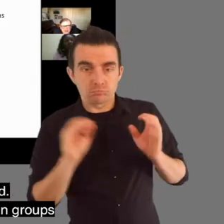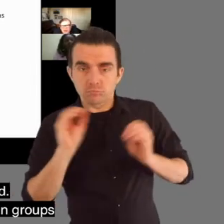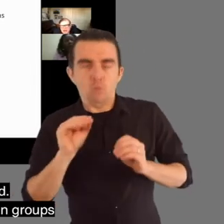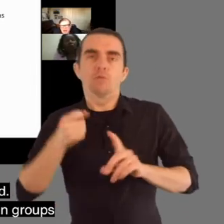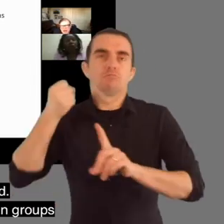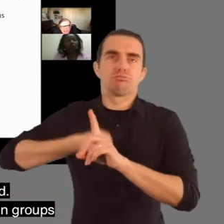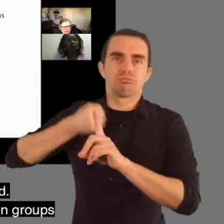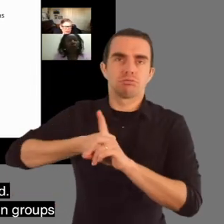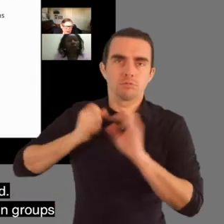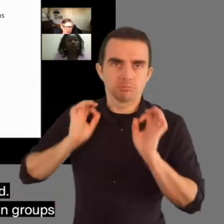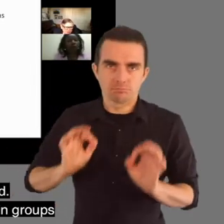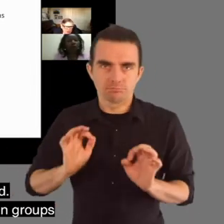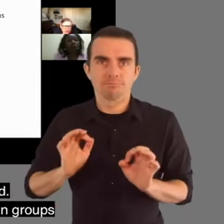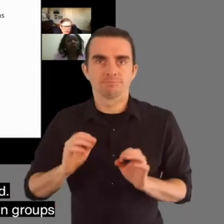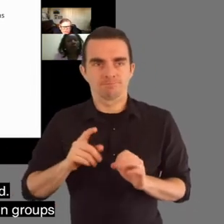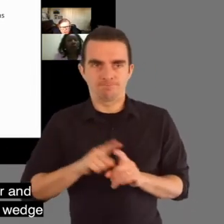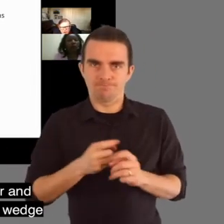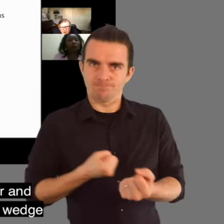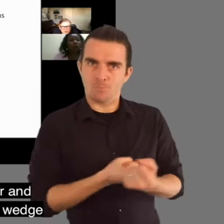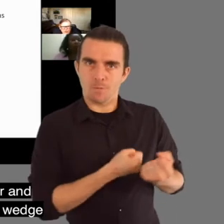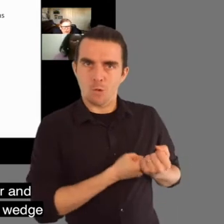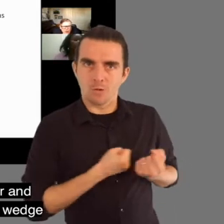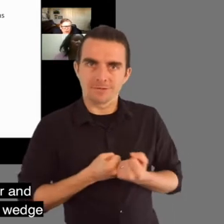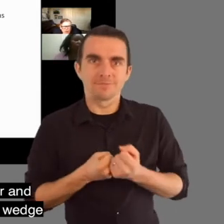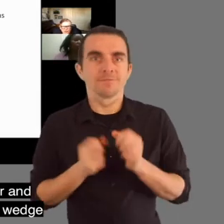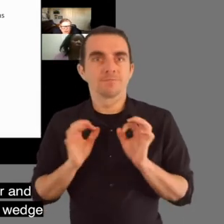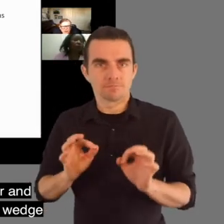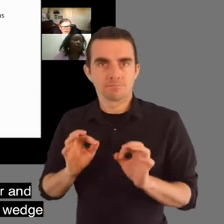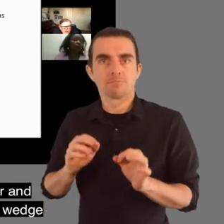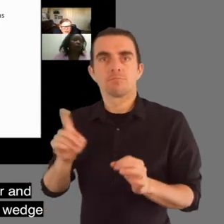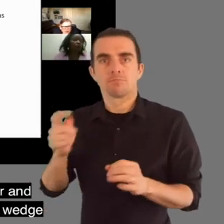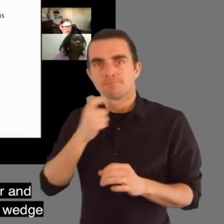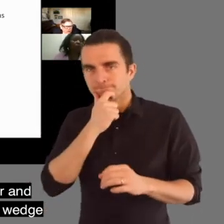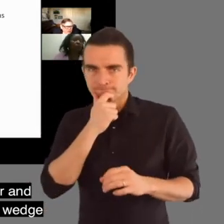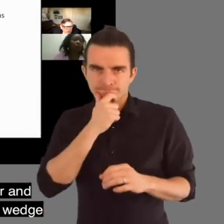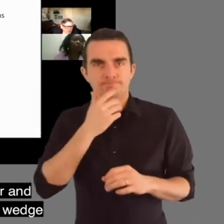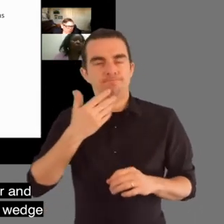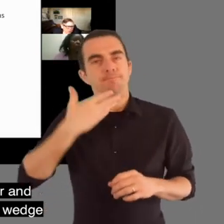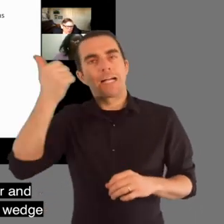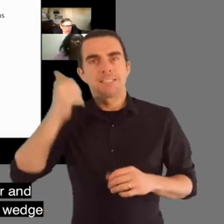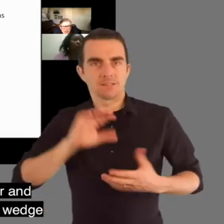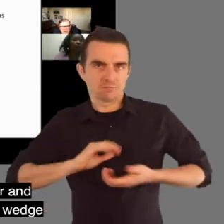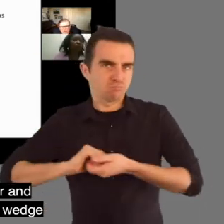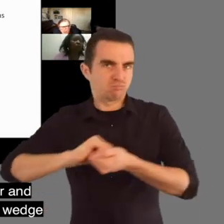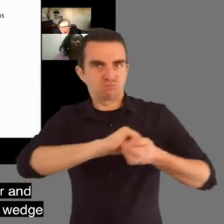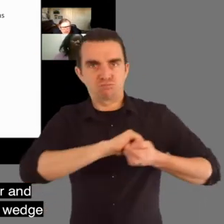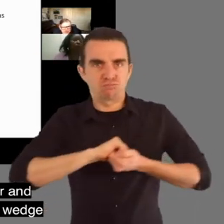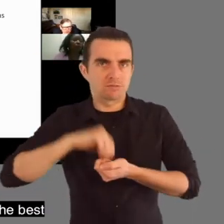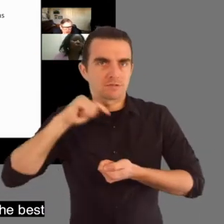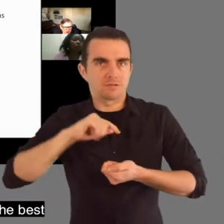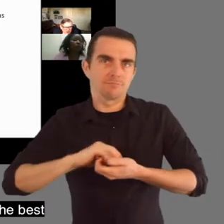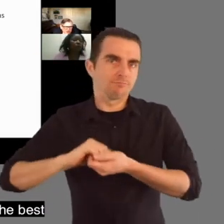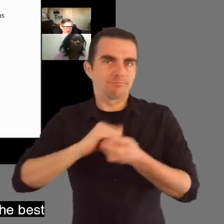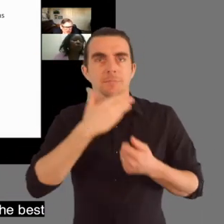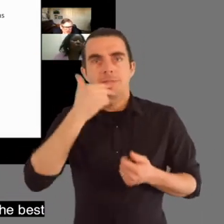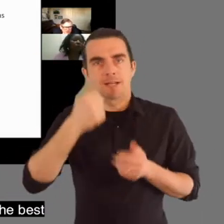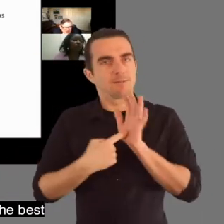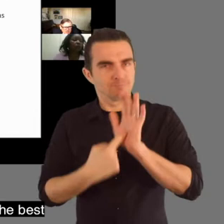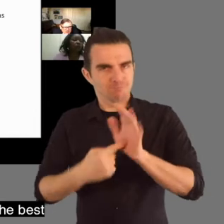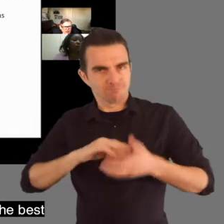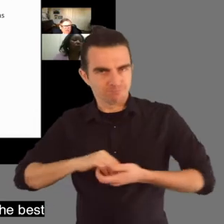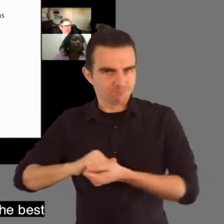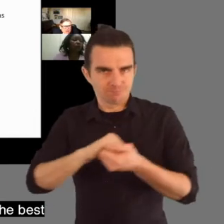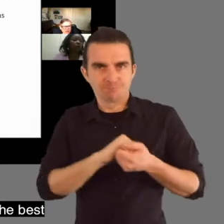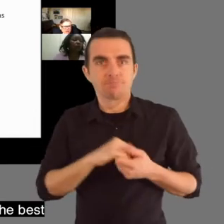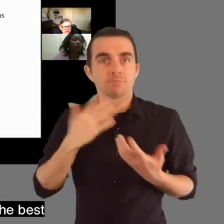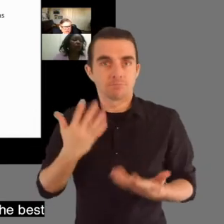recognize that having certain groups of workers who they look after and others not gives the employer a wedge to drive into them, and